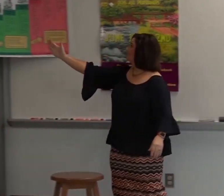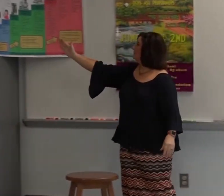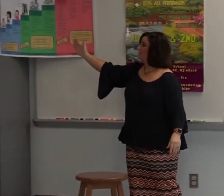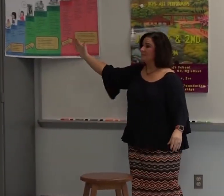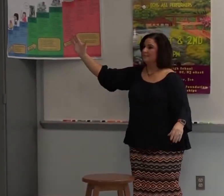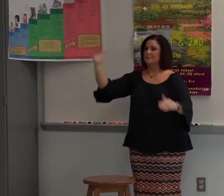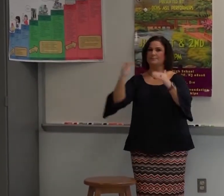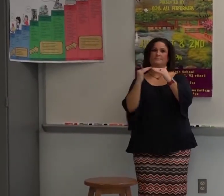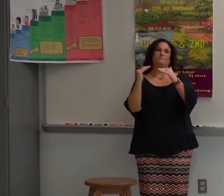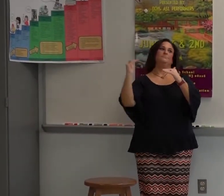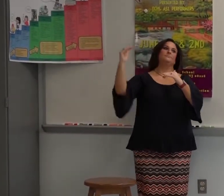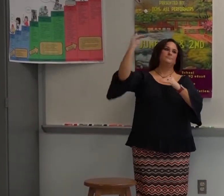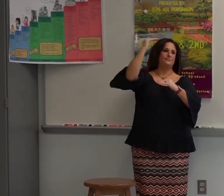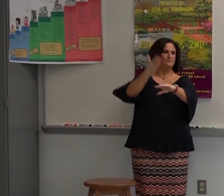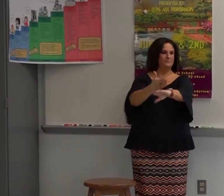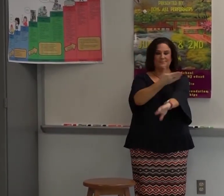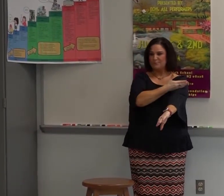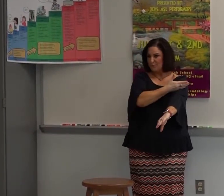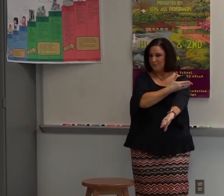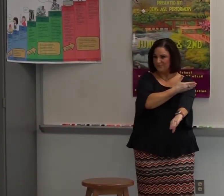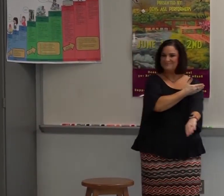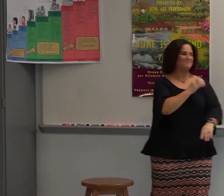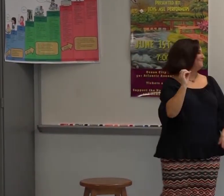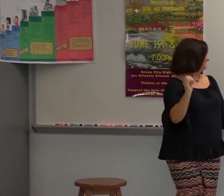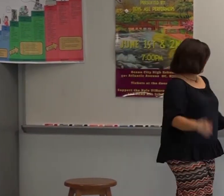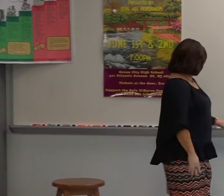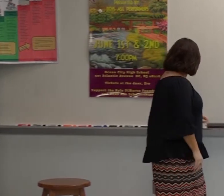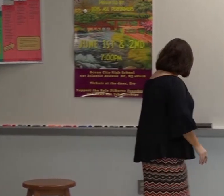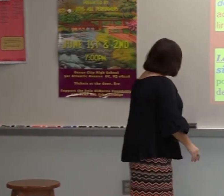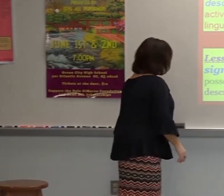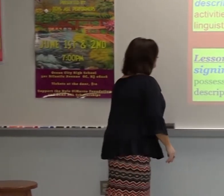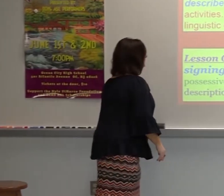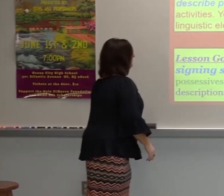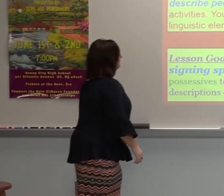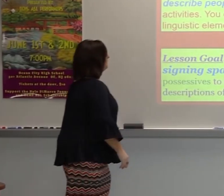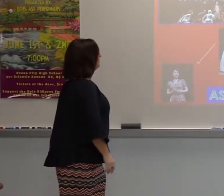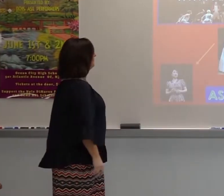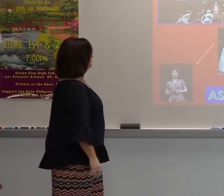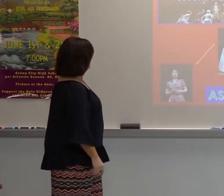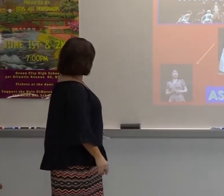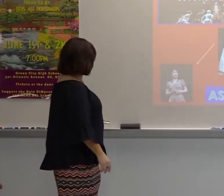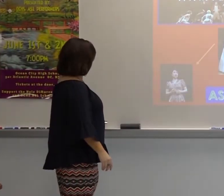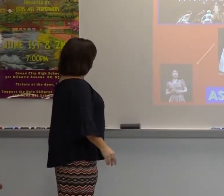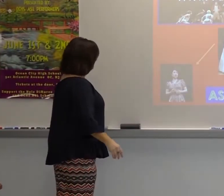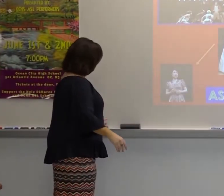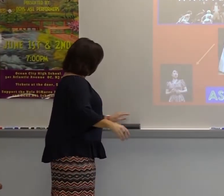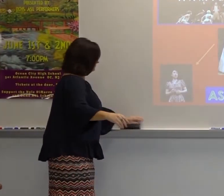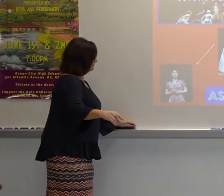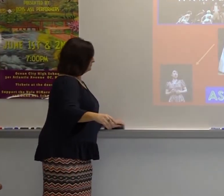space. Now with your proficiency level, we want you to get better and better, and incorporating that is one way to do